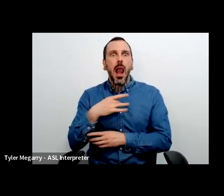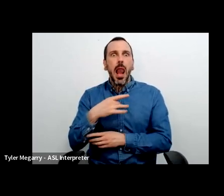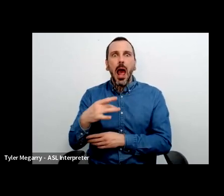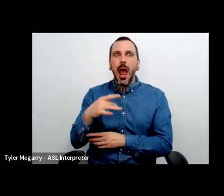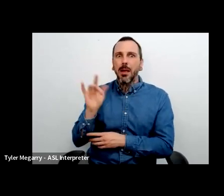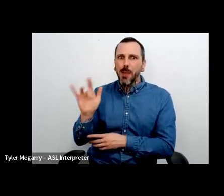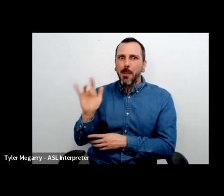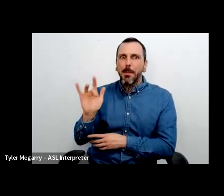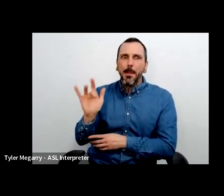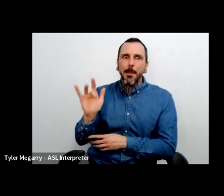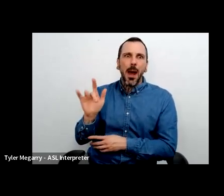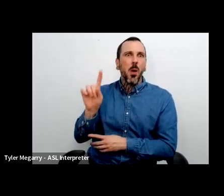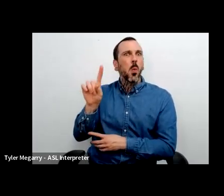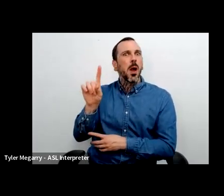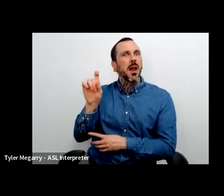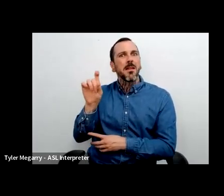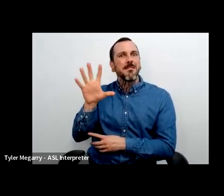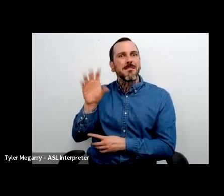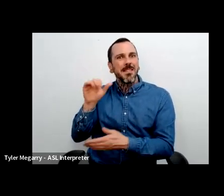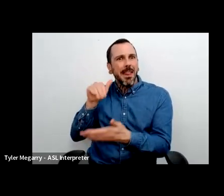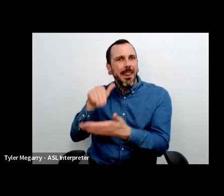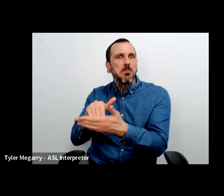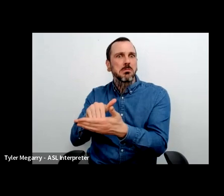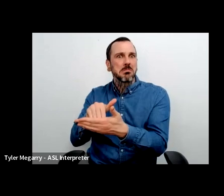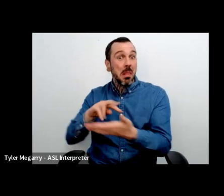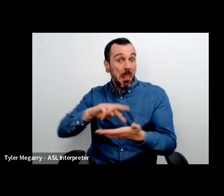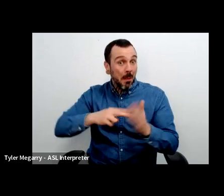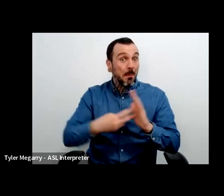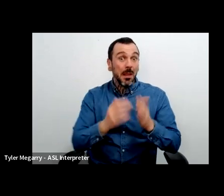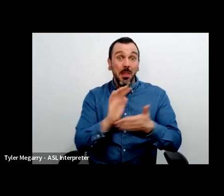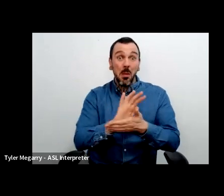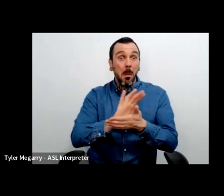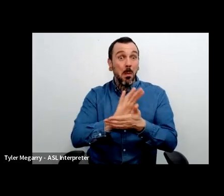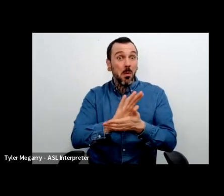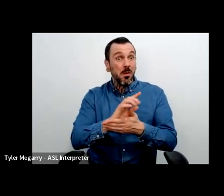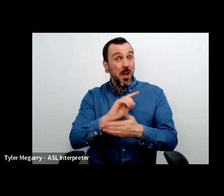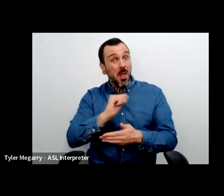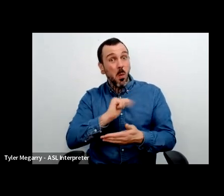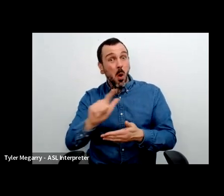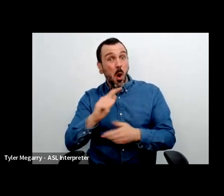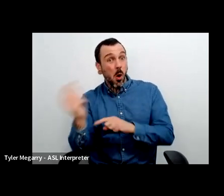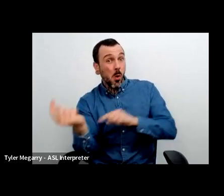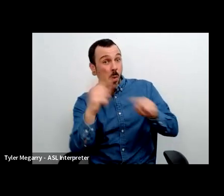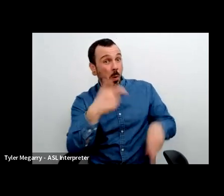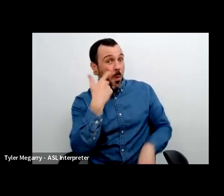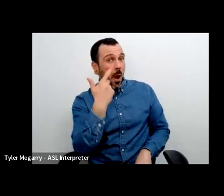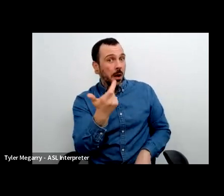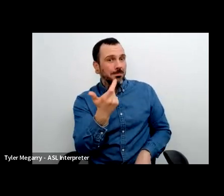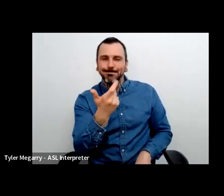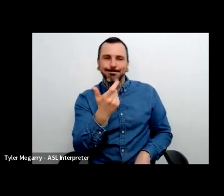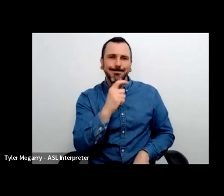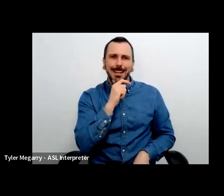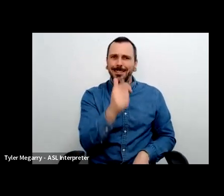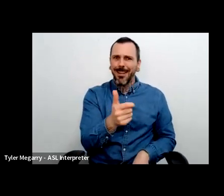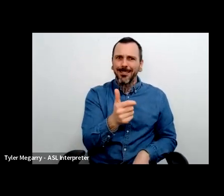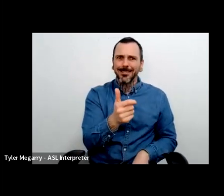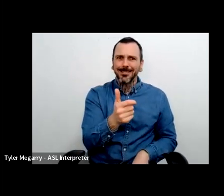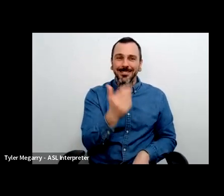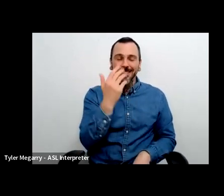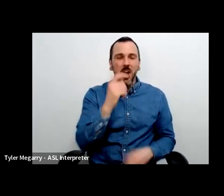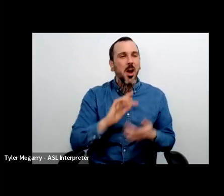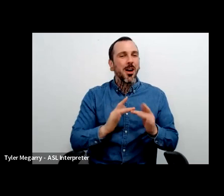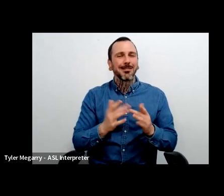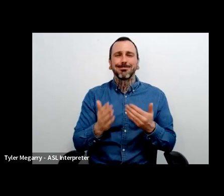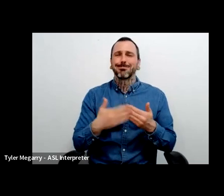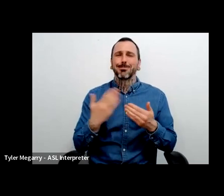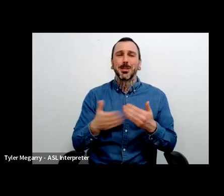upbeat opening night of your film. It's not how it works. And you don't really. It's very easy to just click on something. It's another